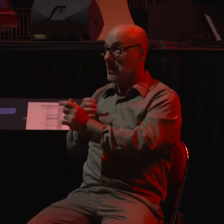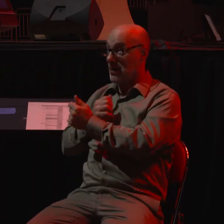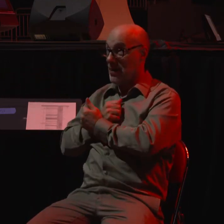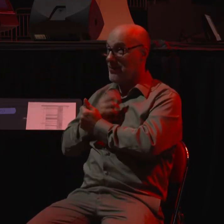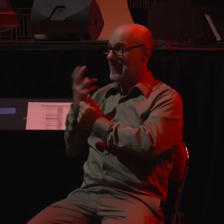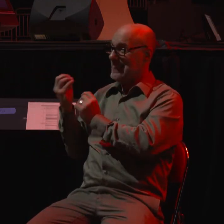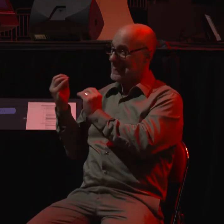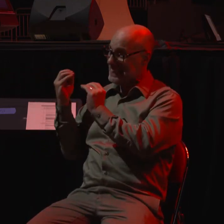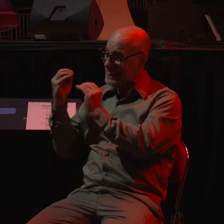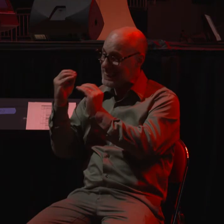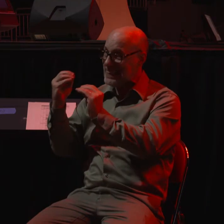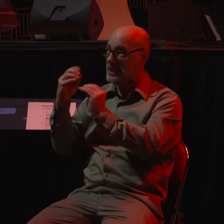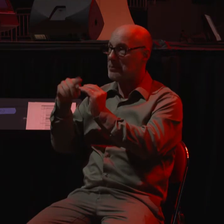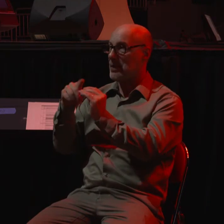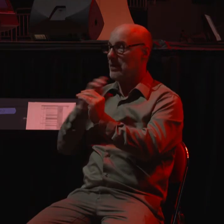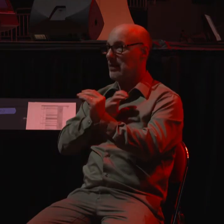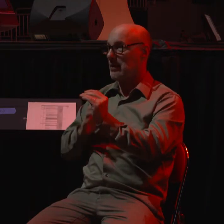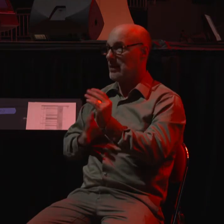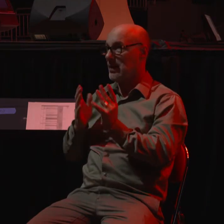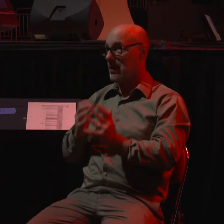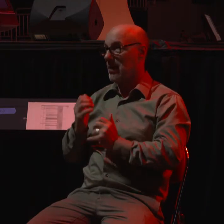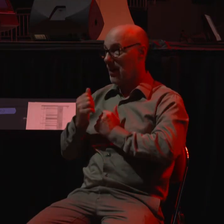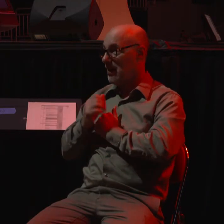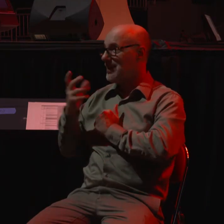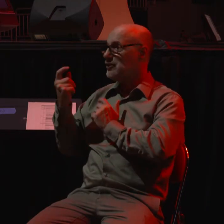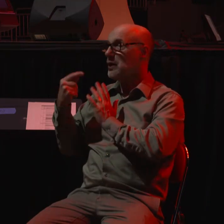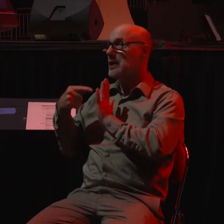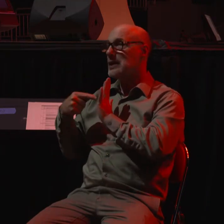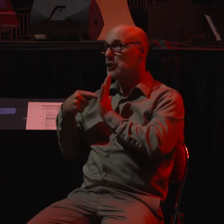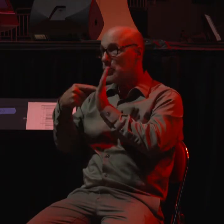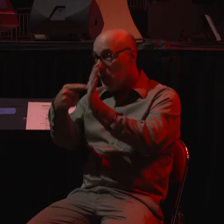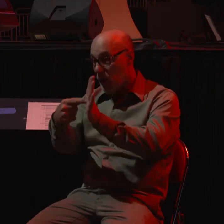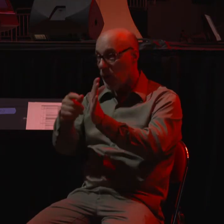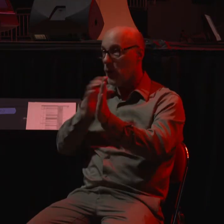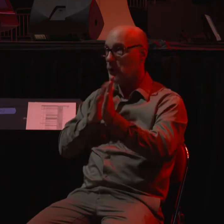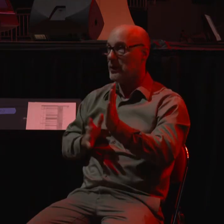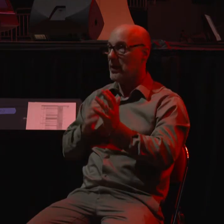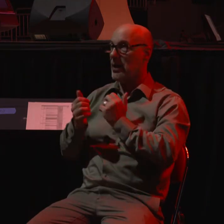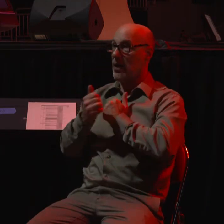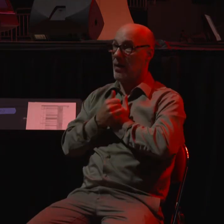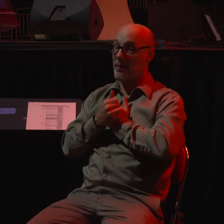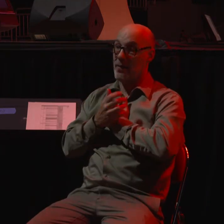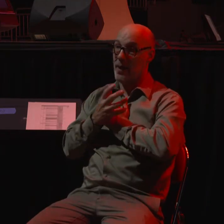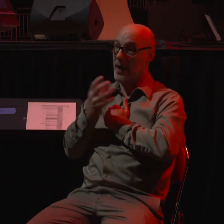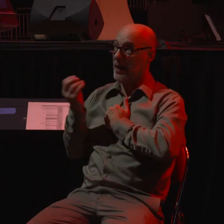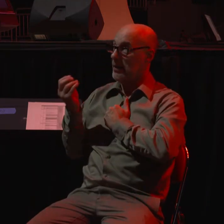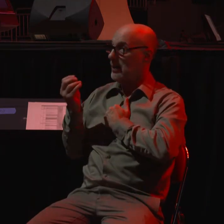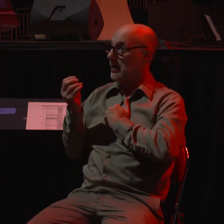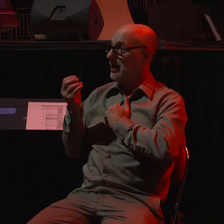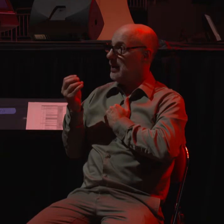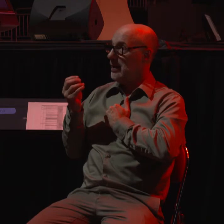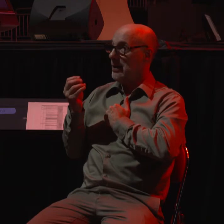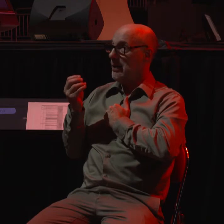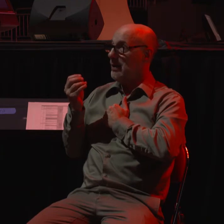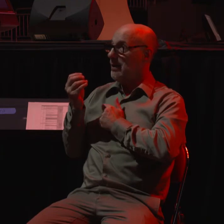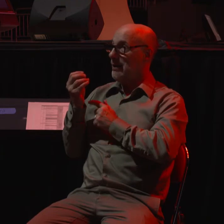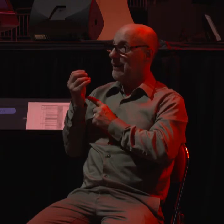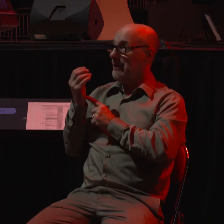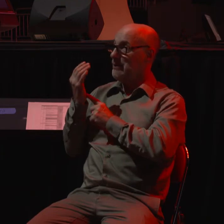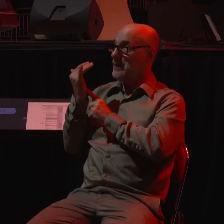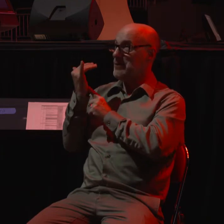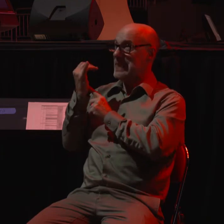that publicly and try to be an example of that and really spend 15 years in the public